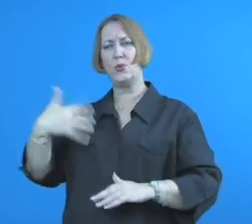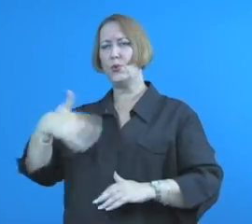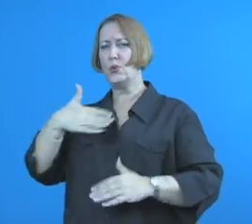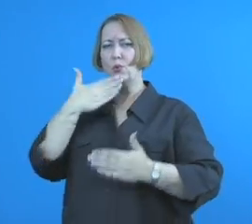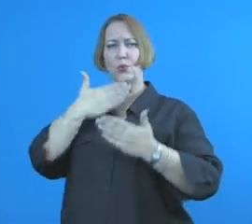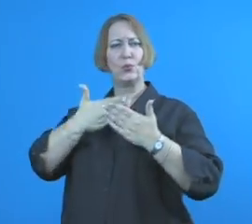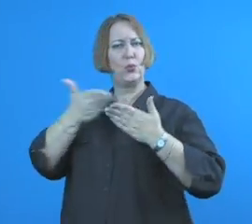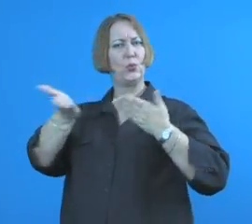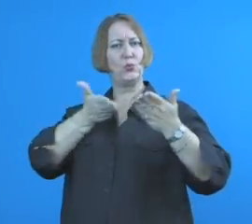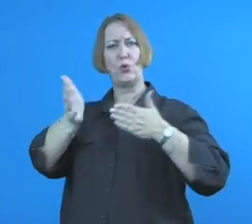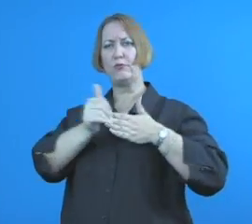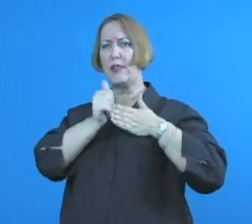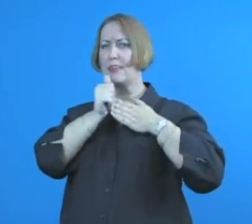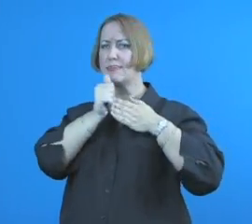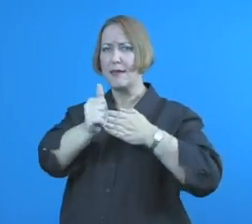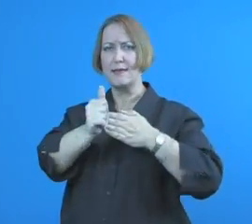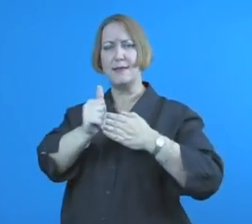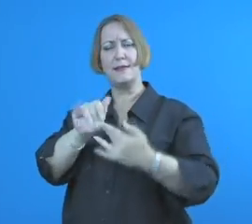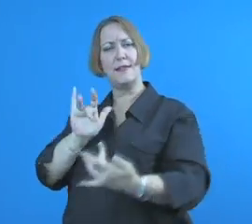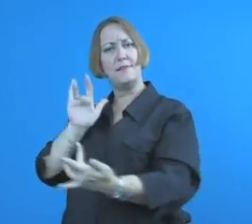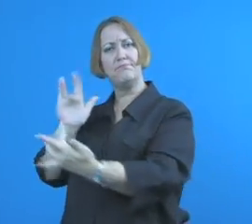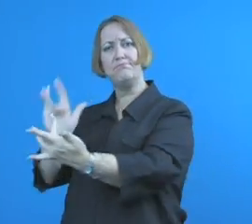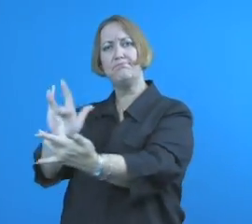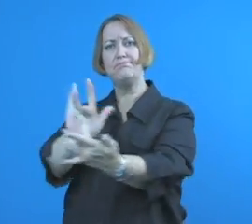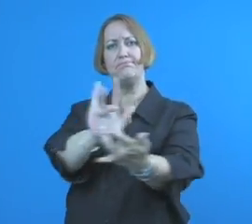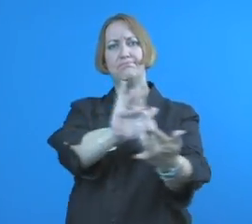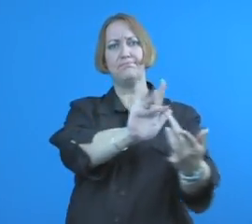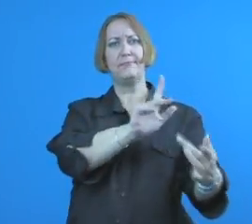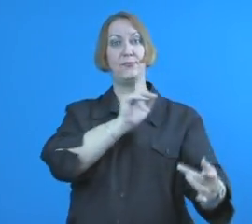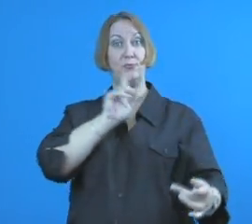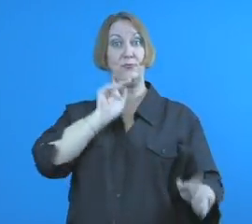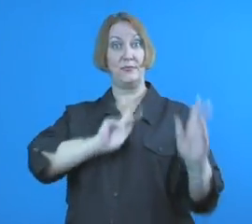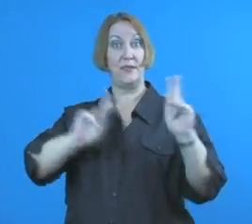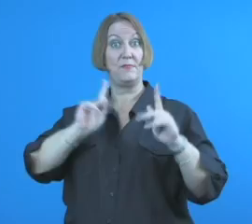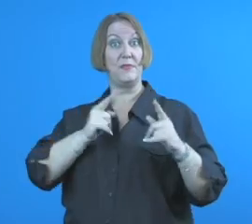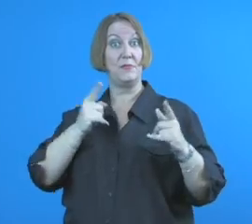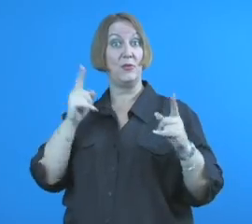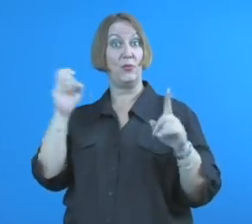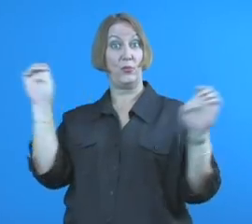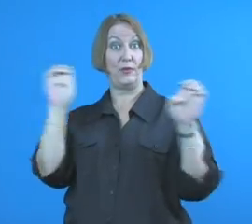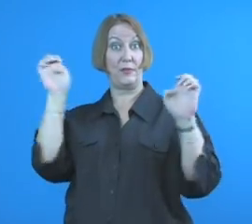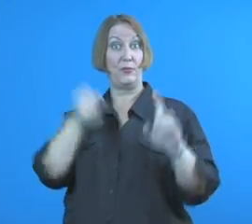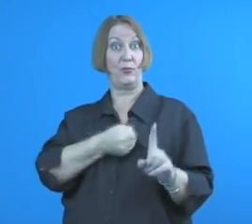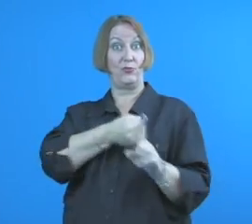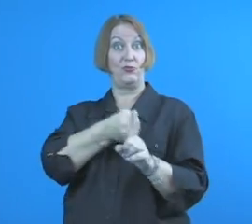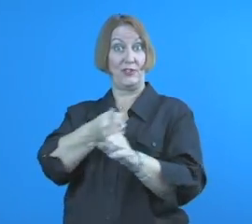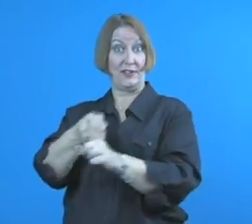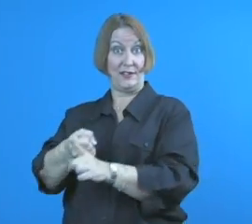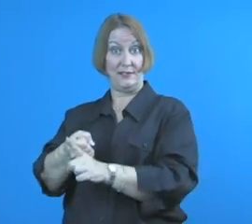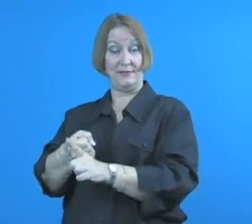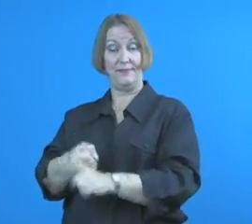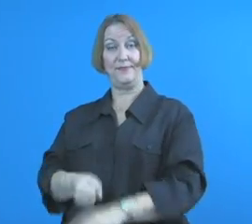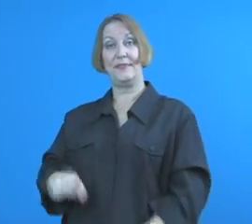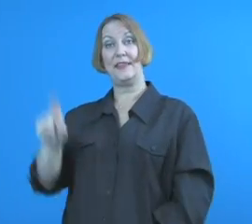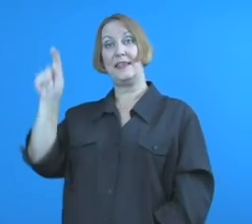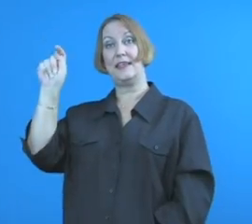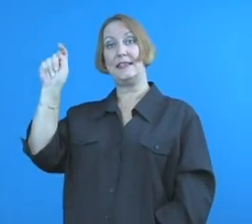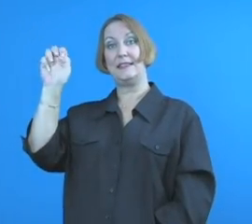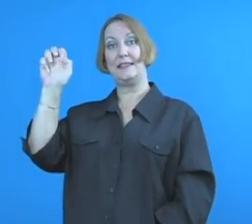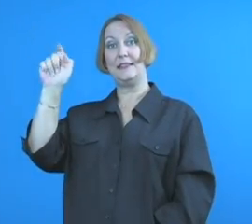emergencies, but only Texas provides any type of comprehensive statewide emergency warning system to reach the deaf